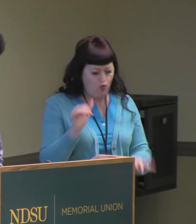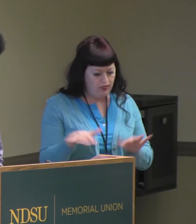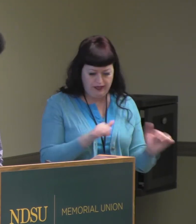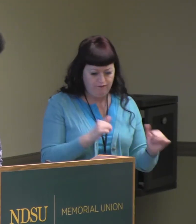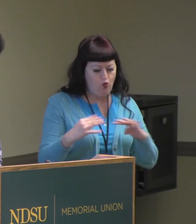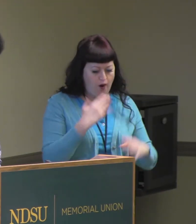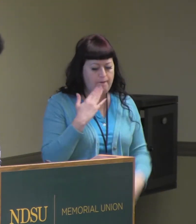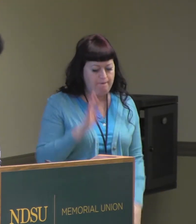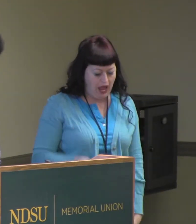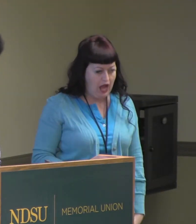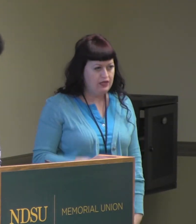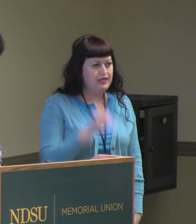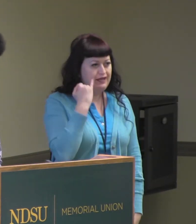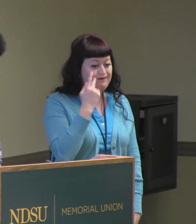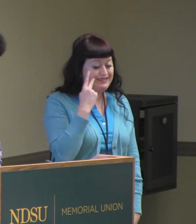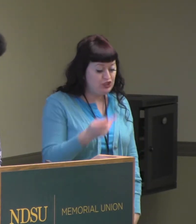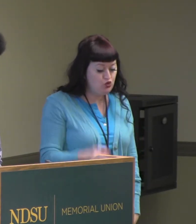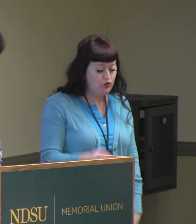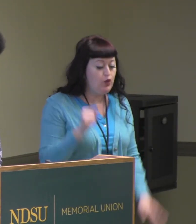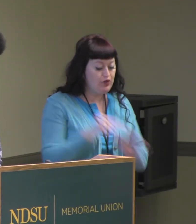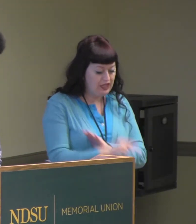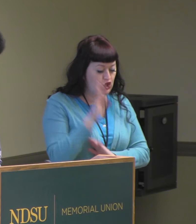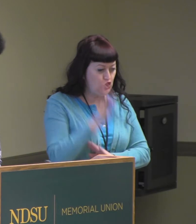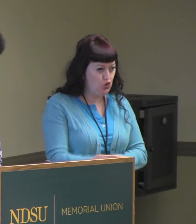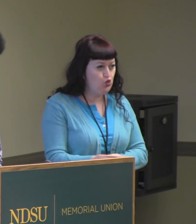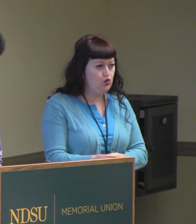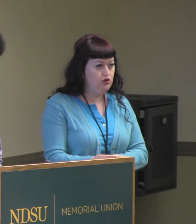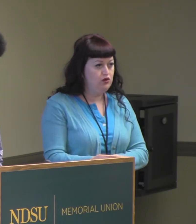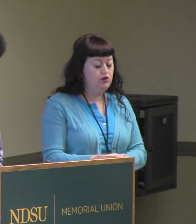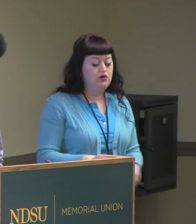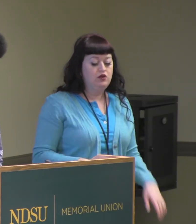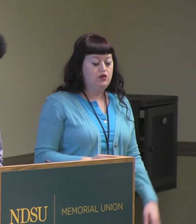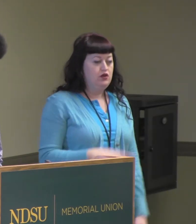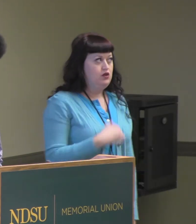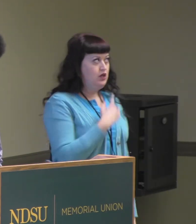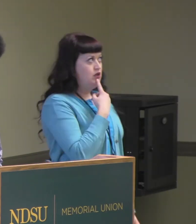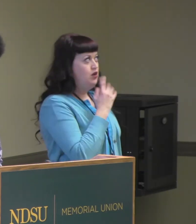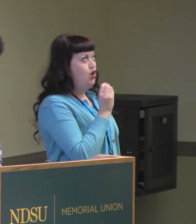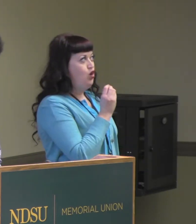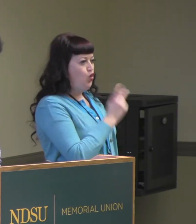bad. And if they see you outside, they will kill you and burn you there. I